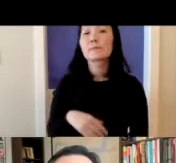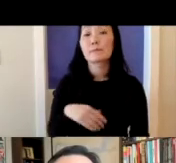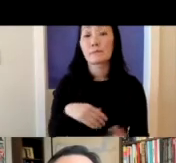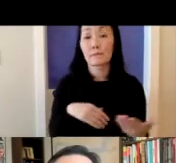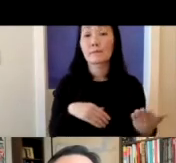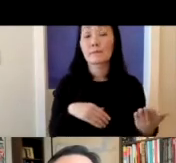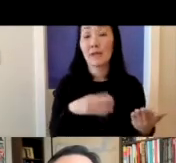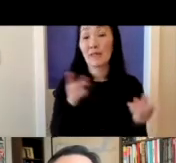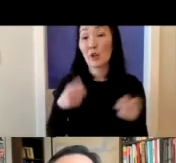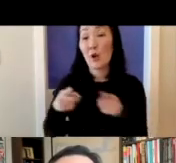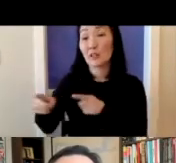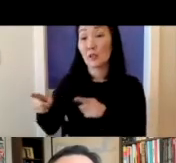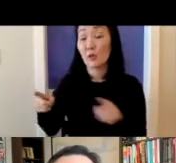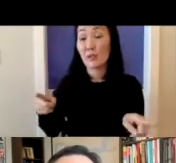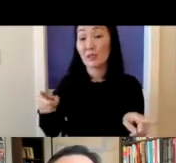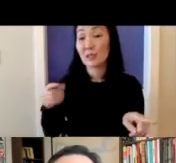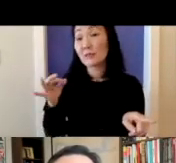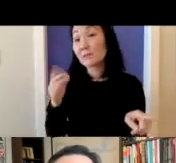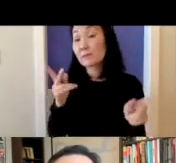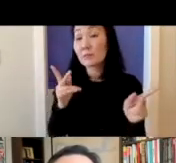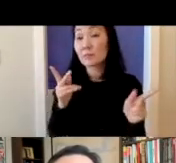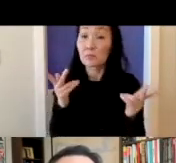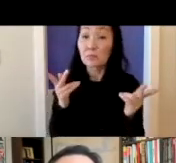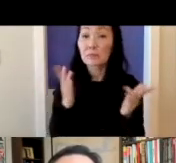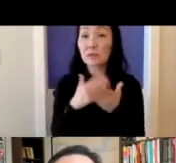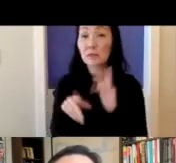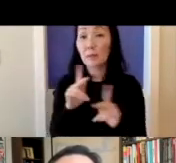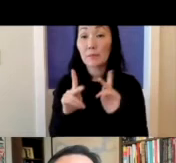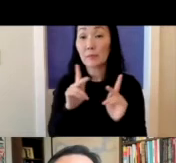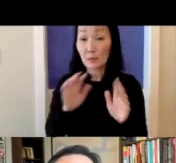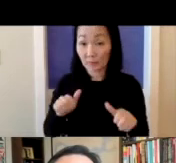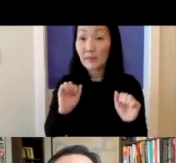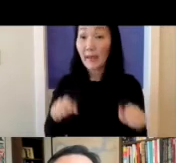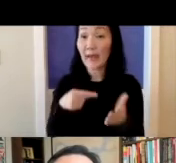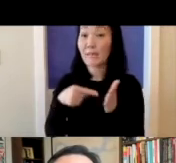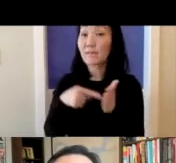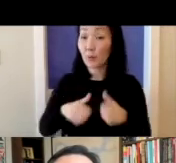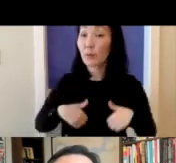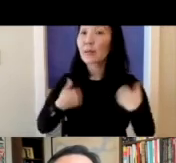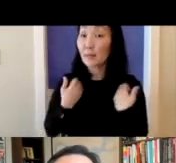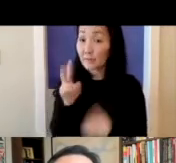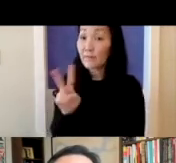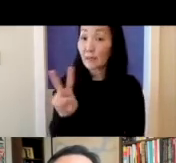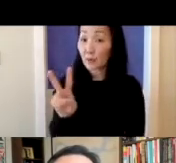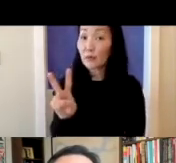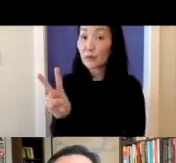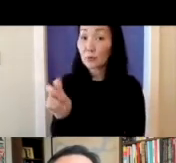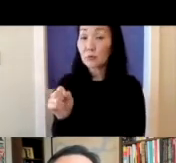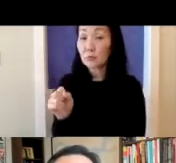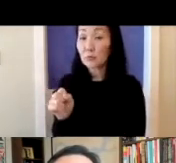in really those who can live or can stay, I think, in the city of Vancouver. We actually see, I think, the fact